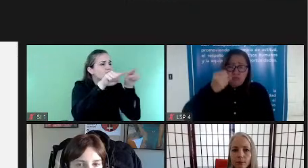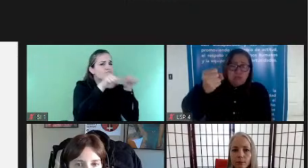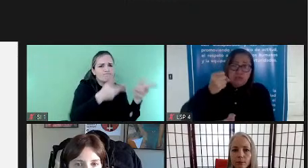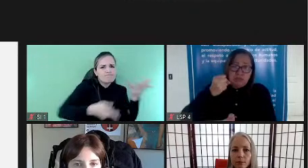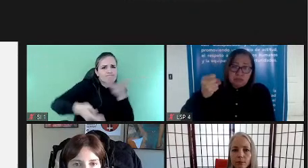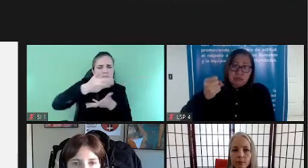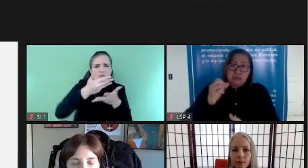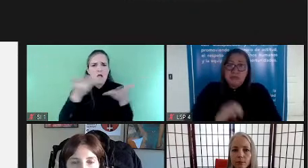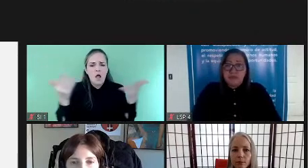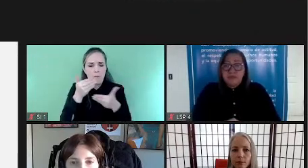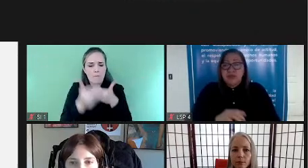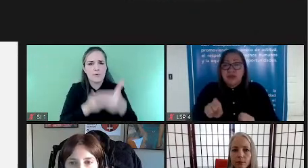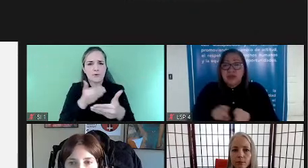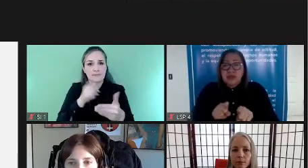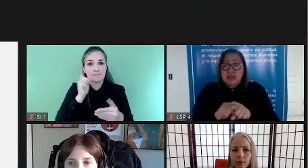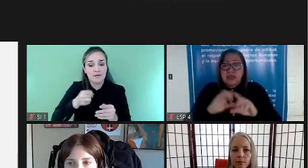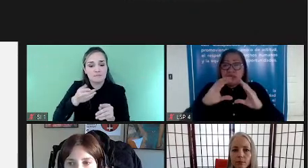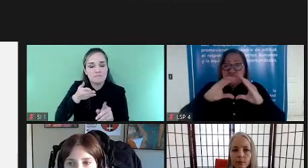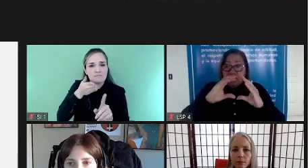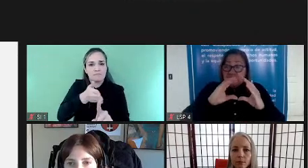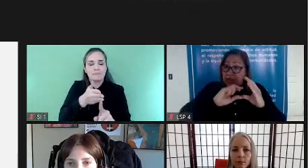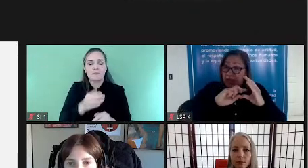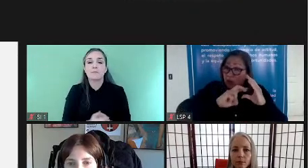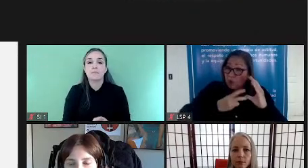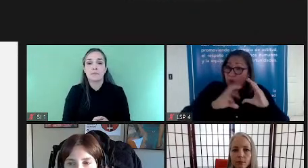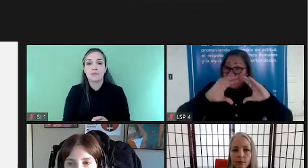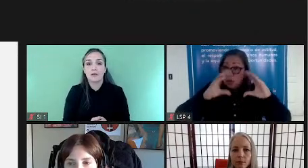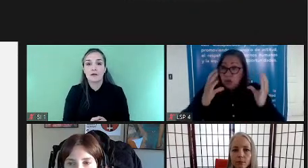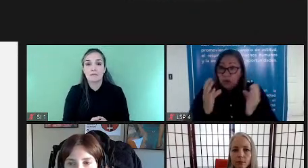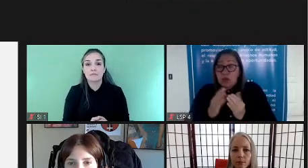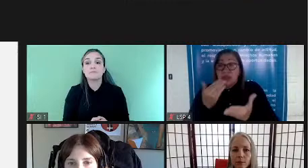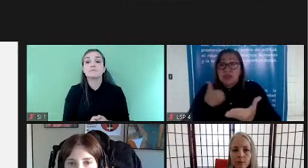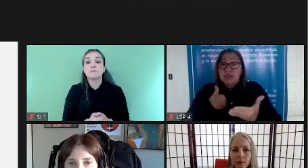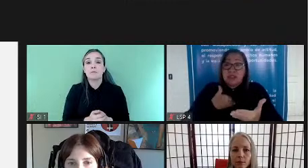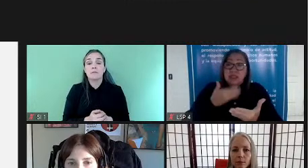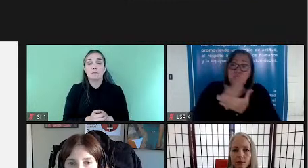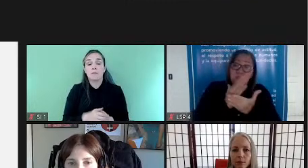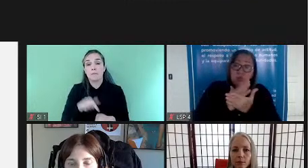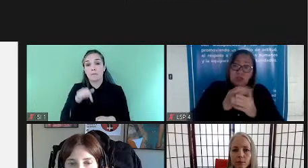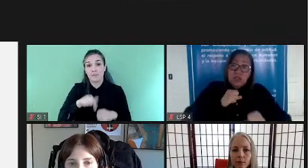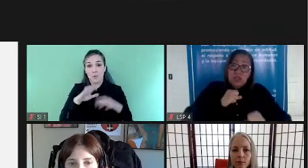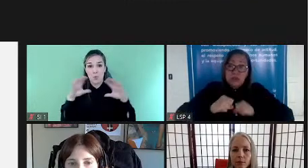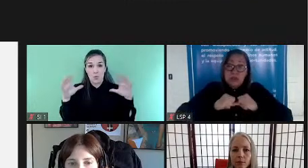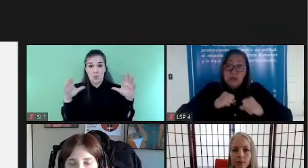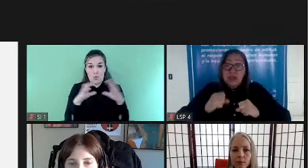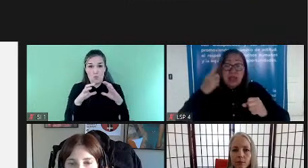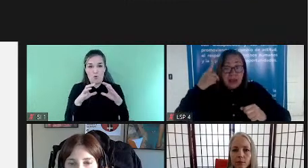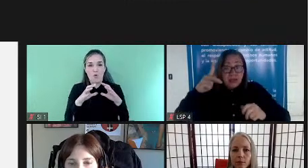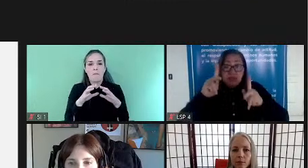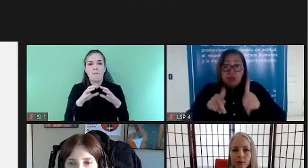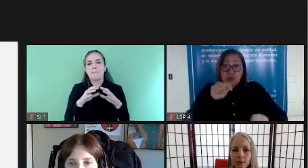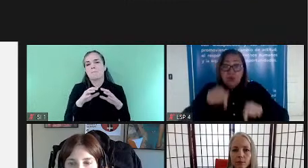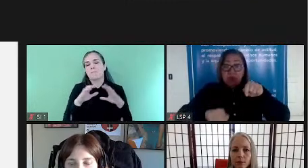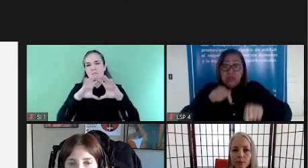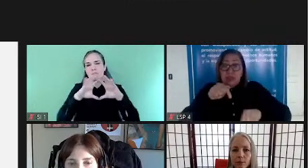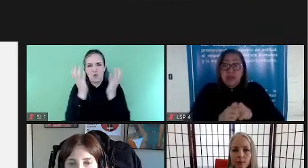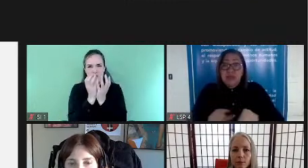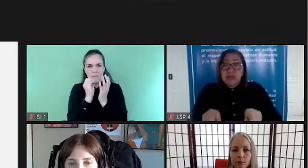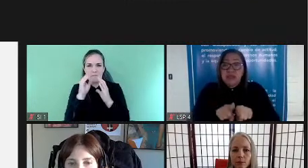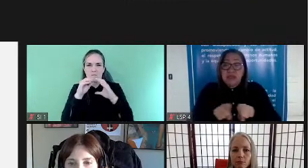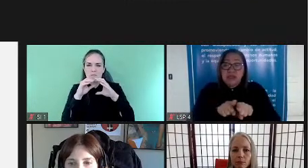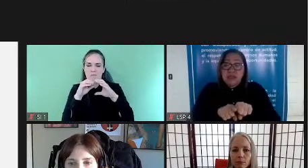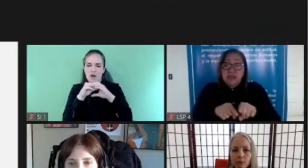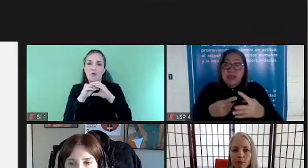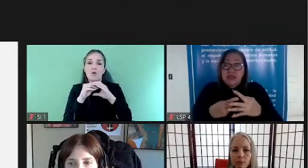will be funding as it's been said before in the world summit the bank undertook 10 commitments to speed up the